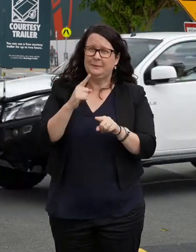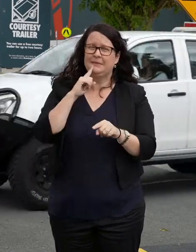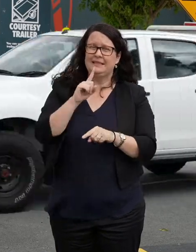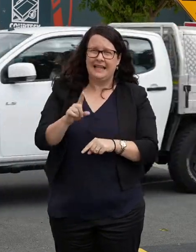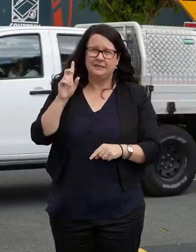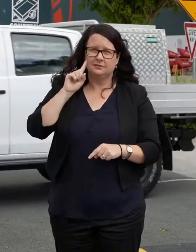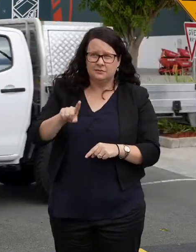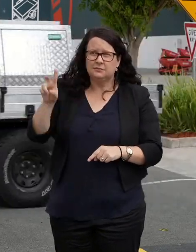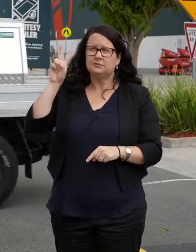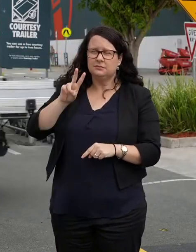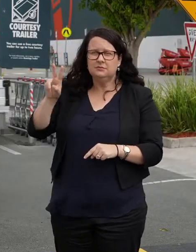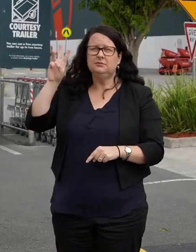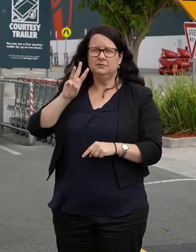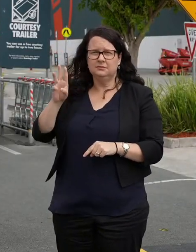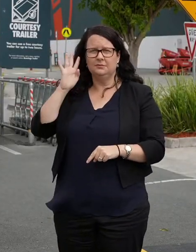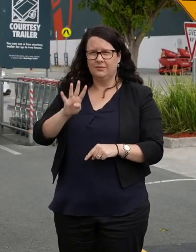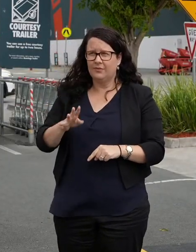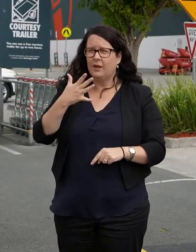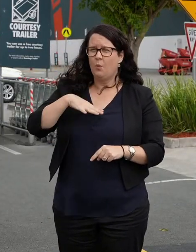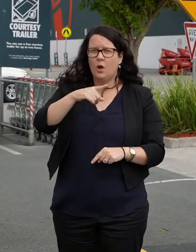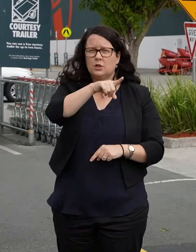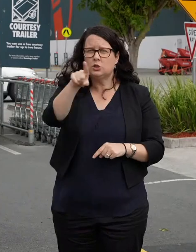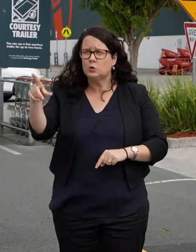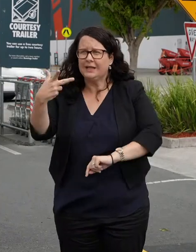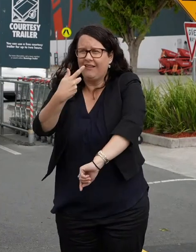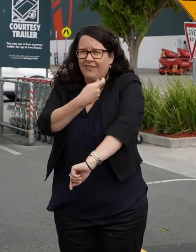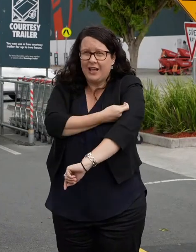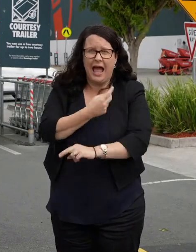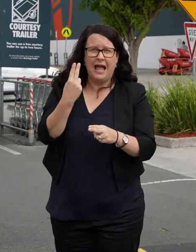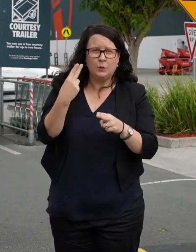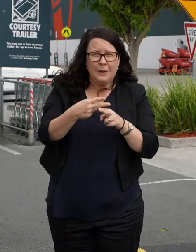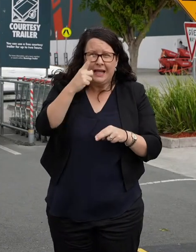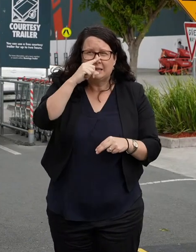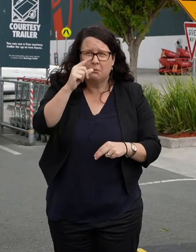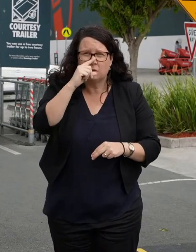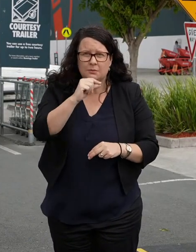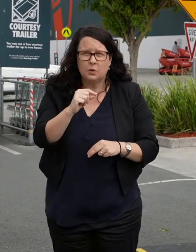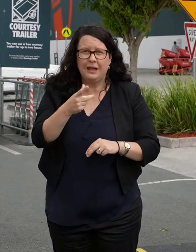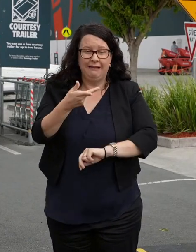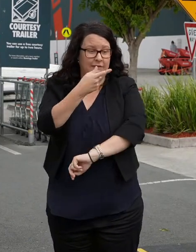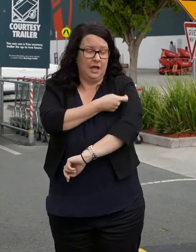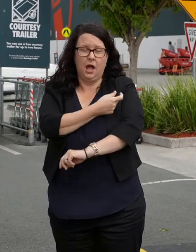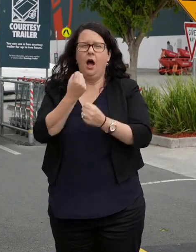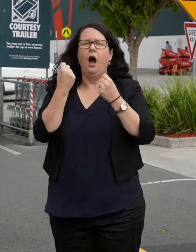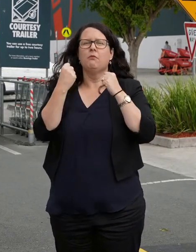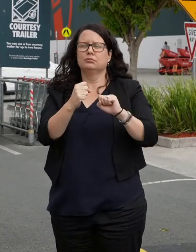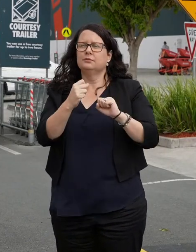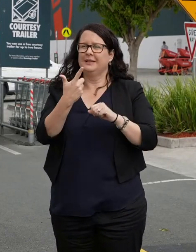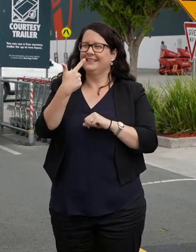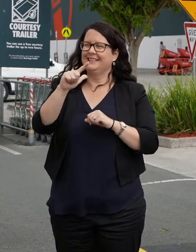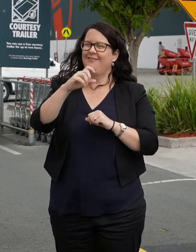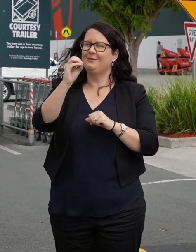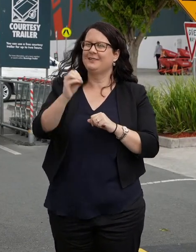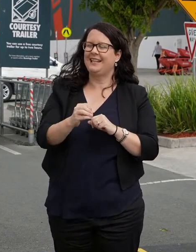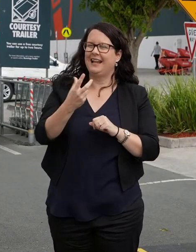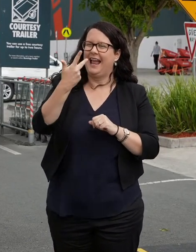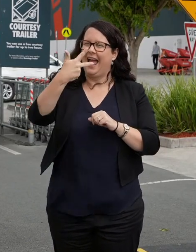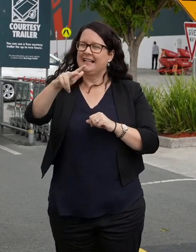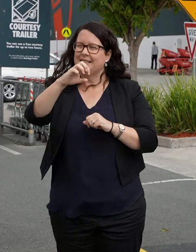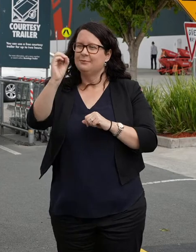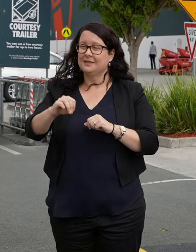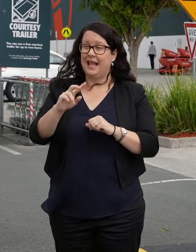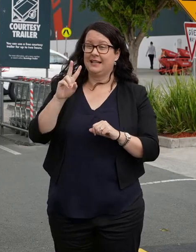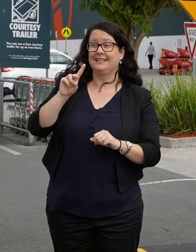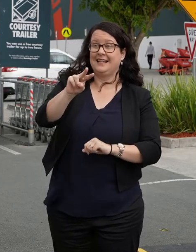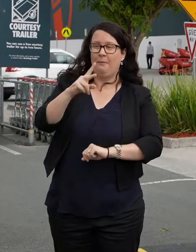day, we want you to come out and get vaccinated as quickly as possible. It will help us get to that 70% and 80% double